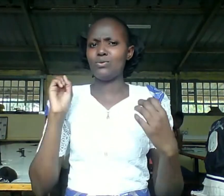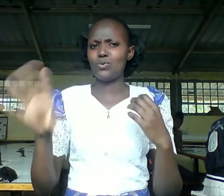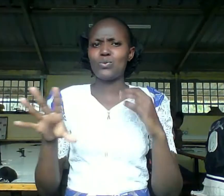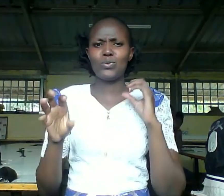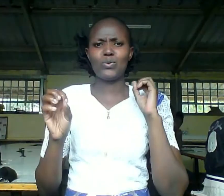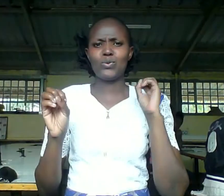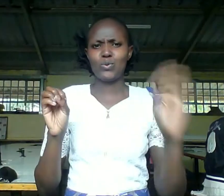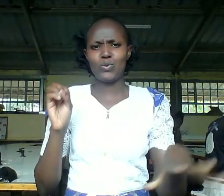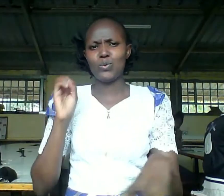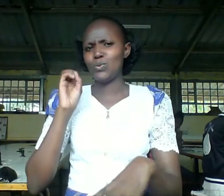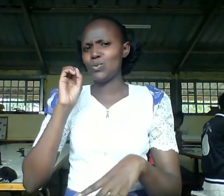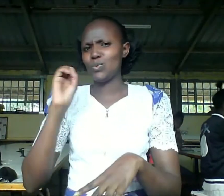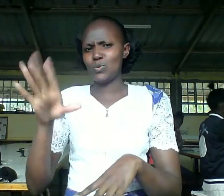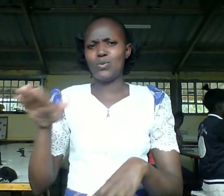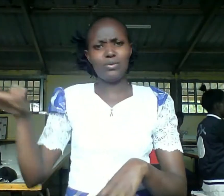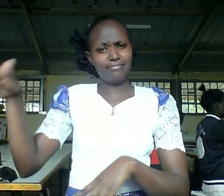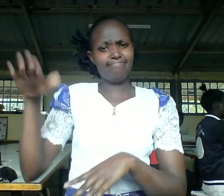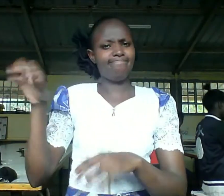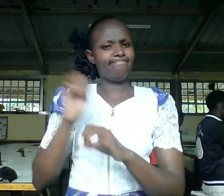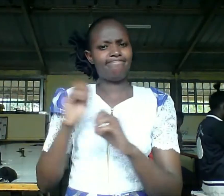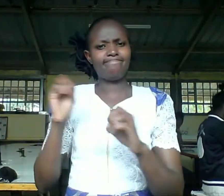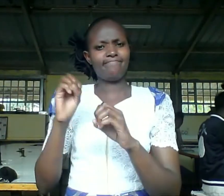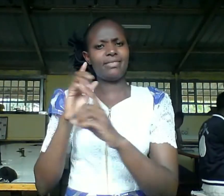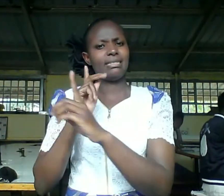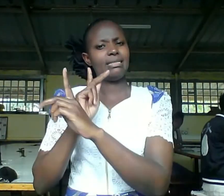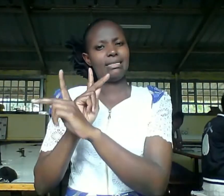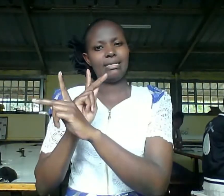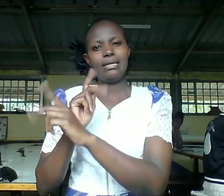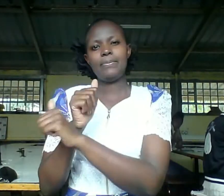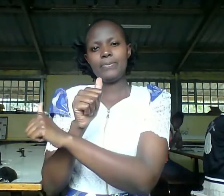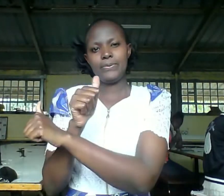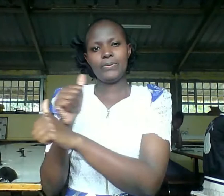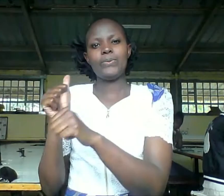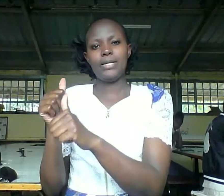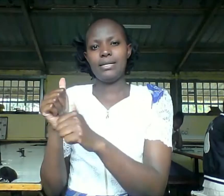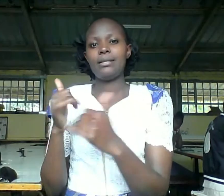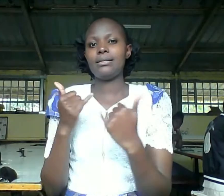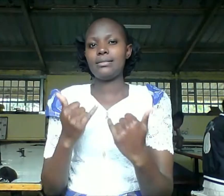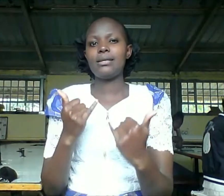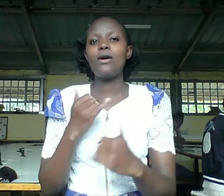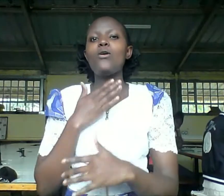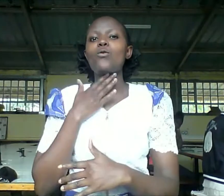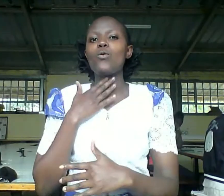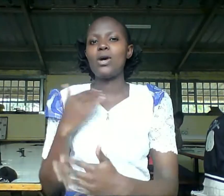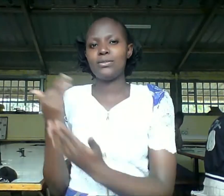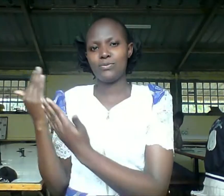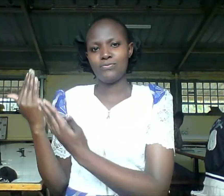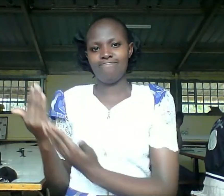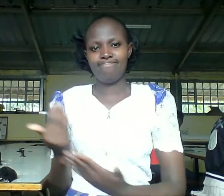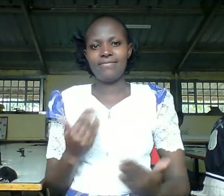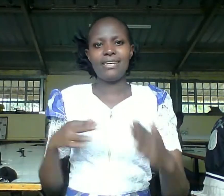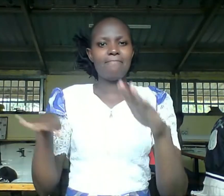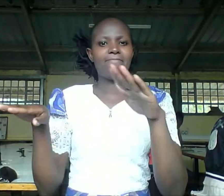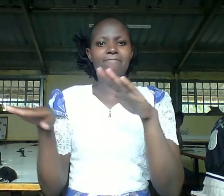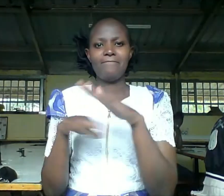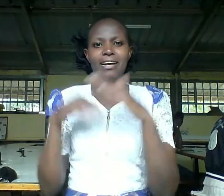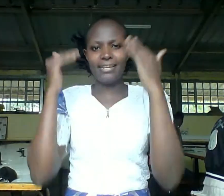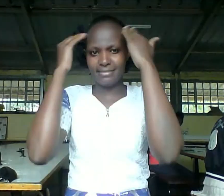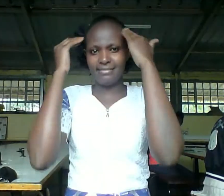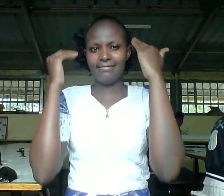them where are supposed to be kept. I would like to invite the school discipline master to say something before the